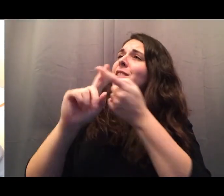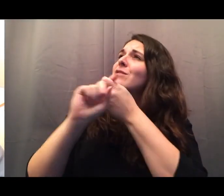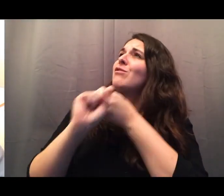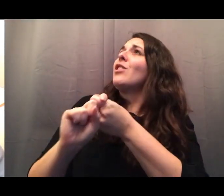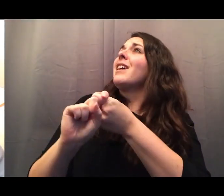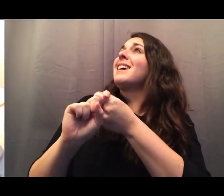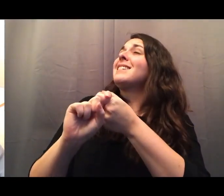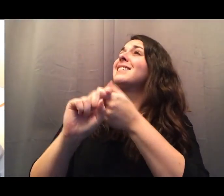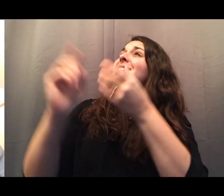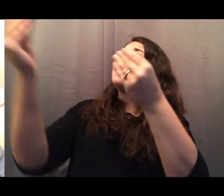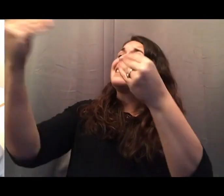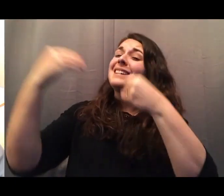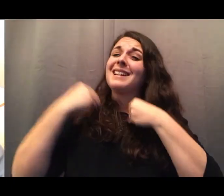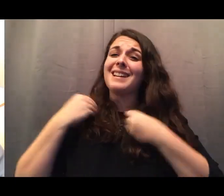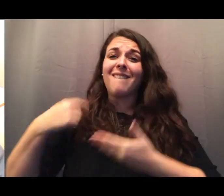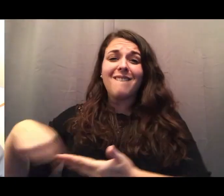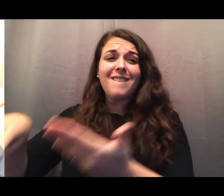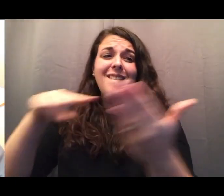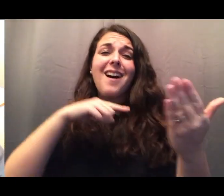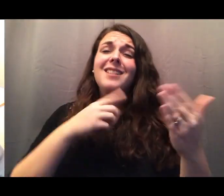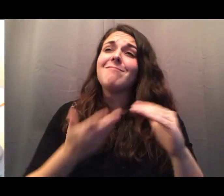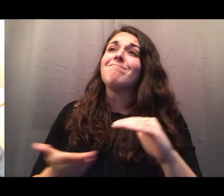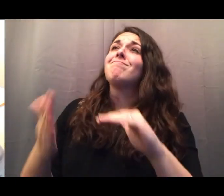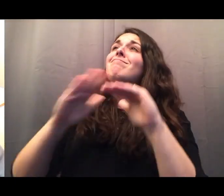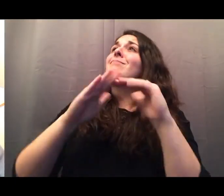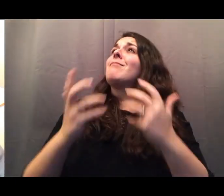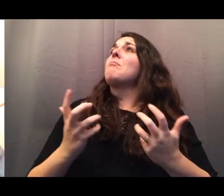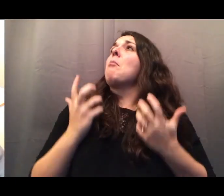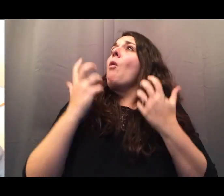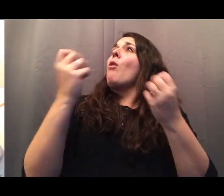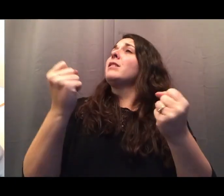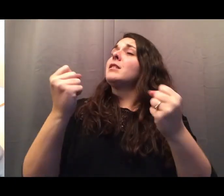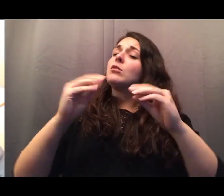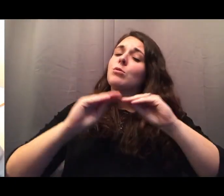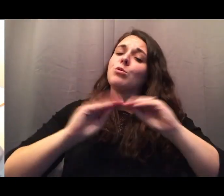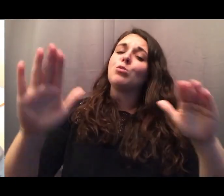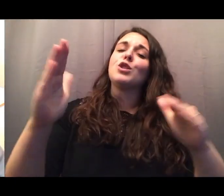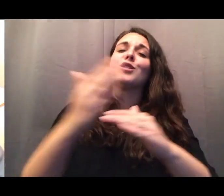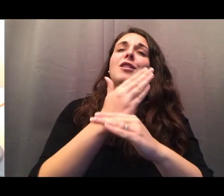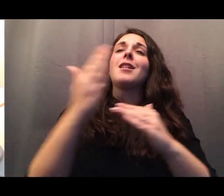pray, Lord, you give us the boldness, Father God, to share